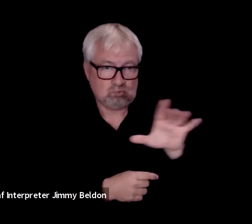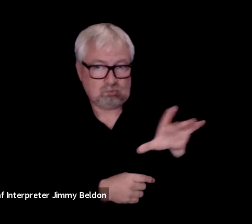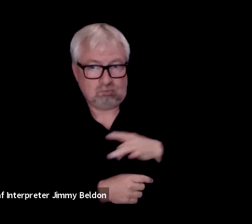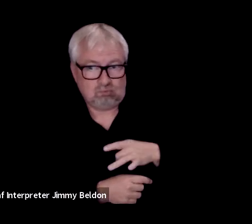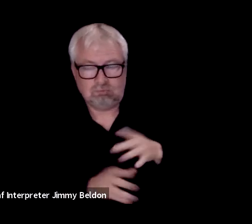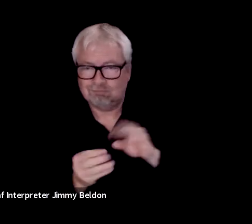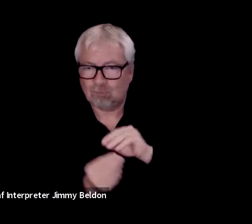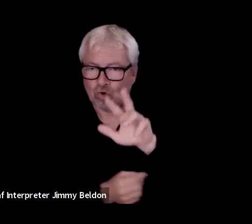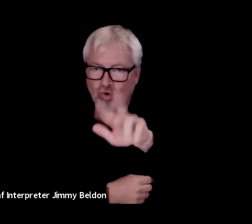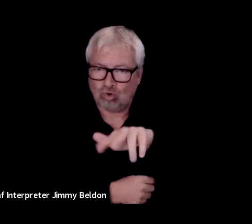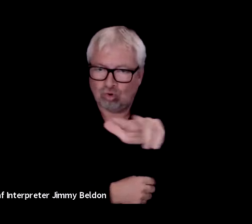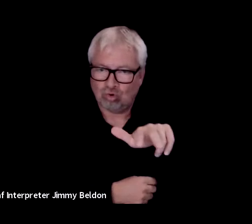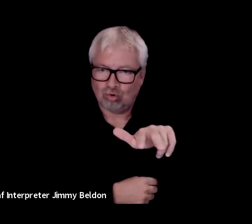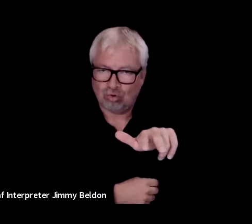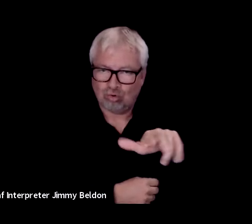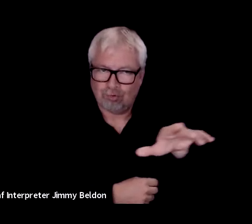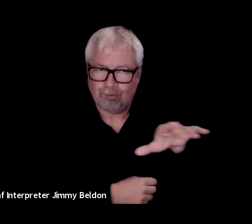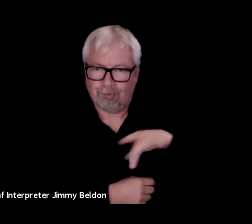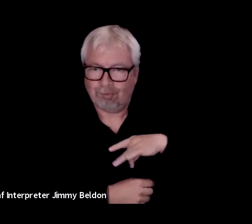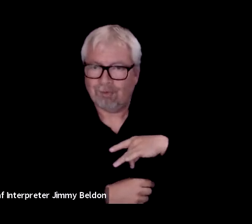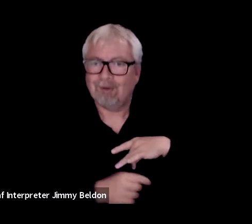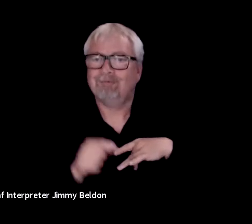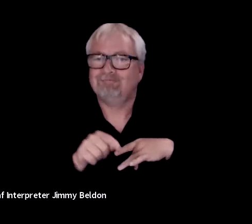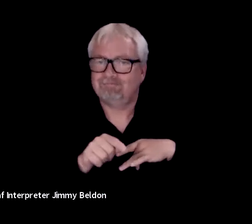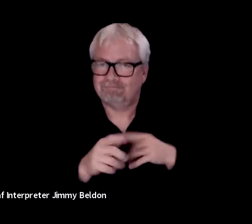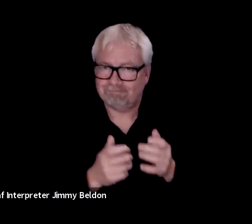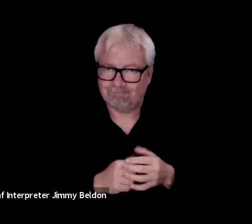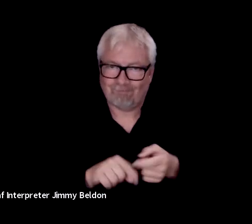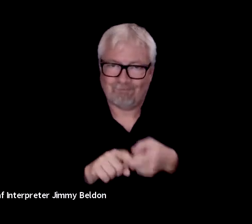from concerts, county fairs, and other large gatherings.